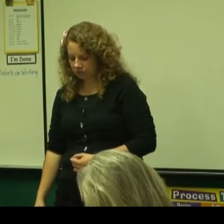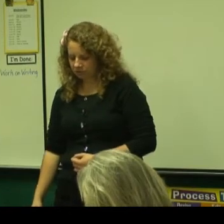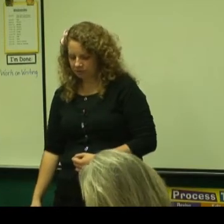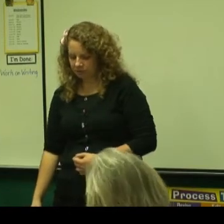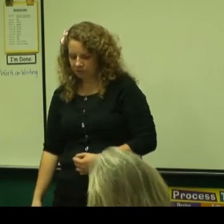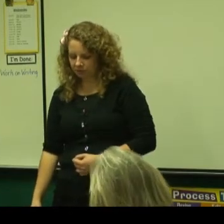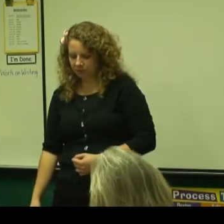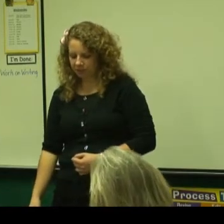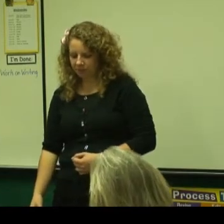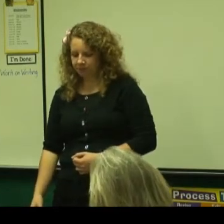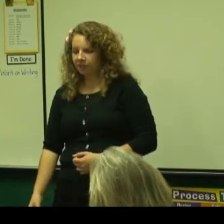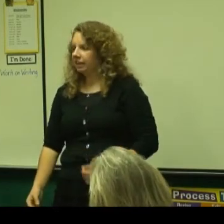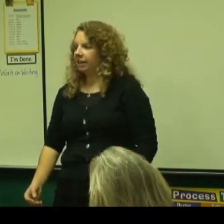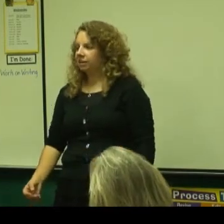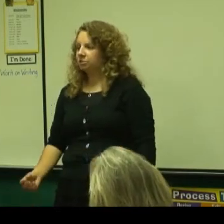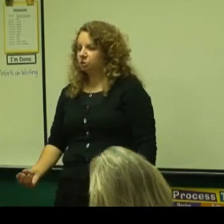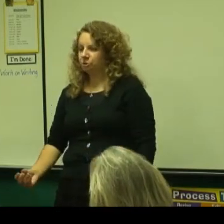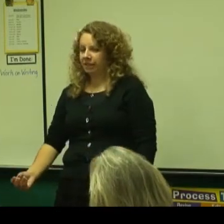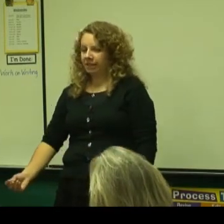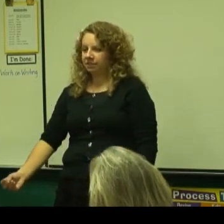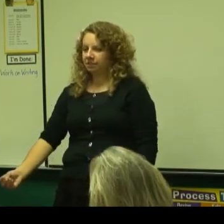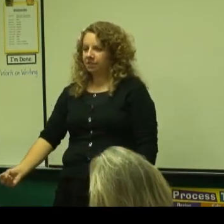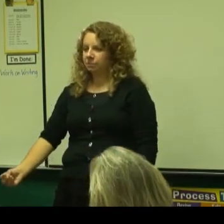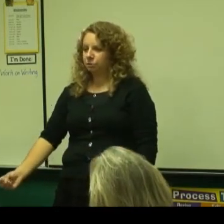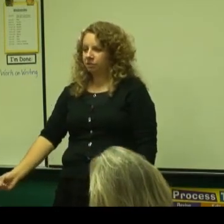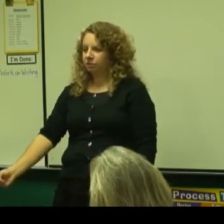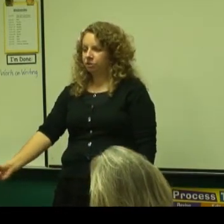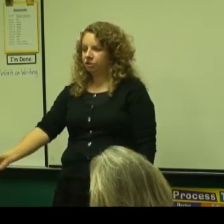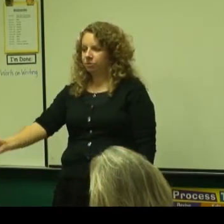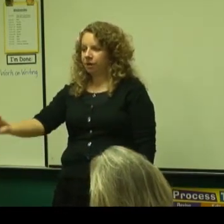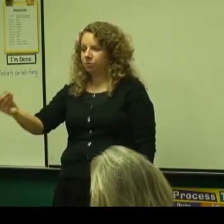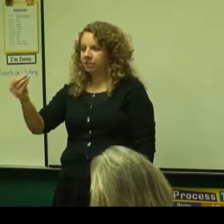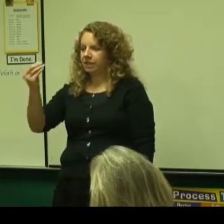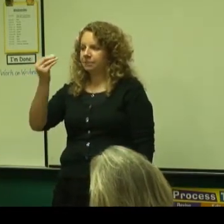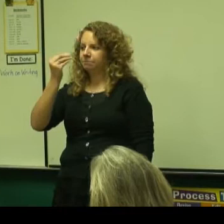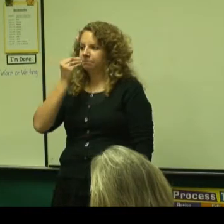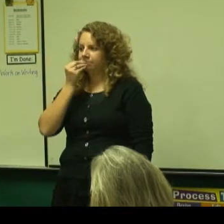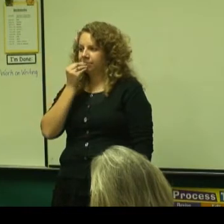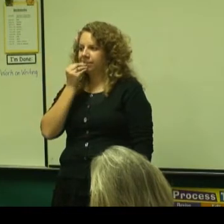interesting, we put them together. Okay, to eat is putting food into your mouth one time. Eat.